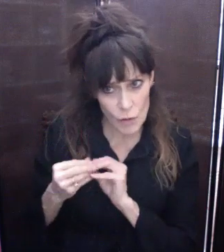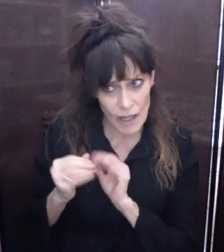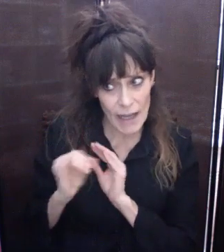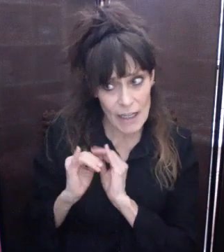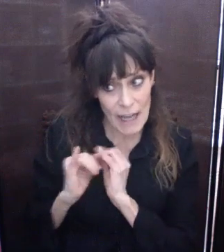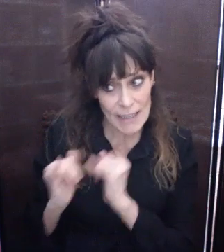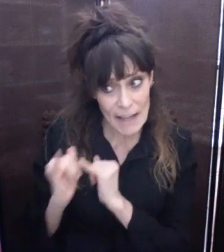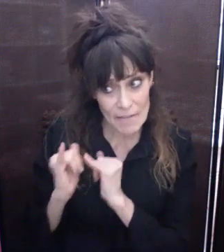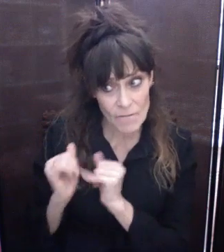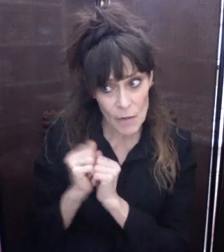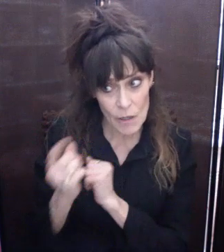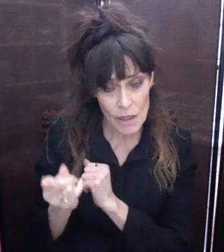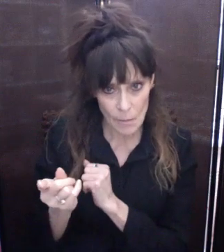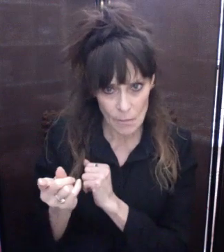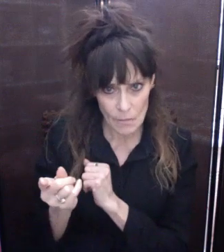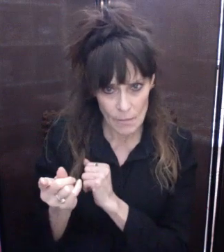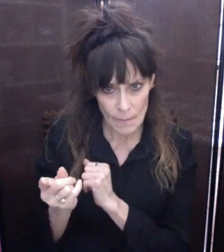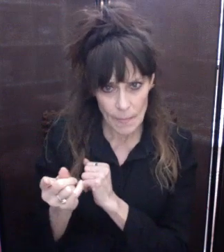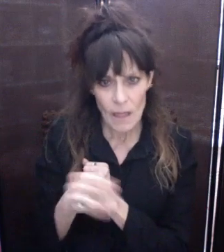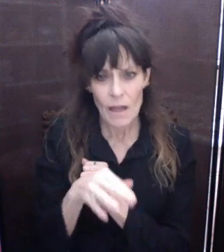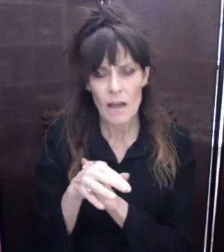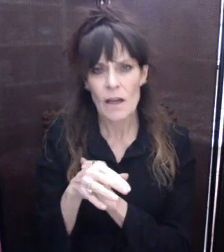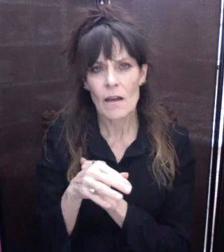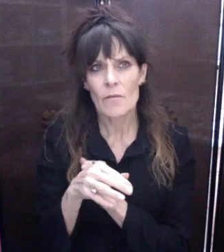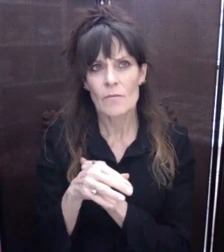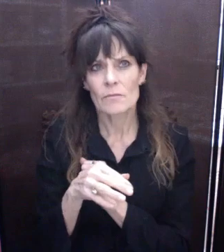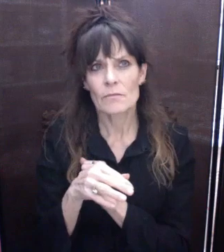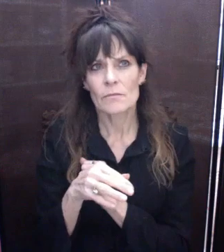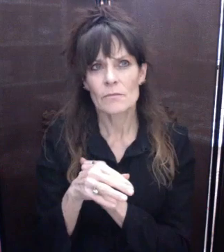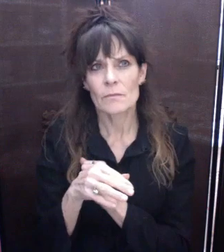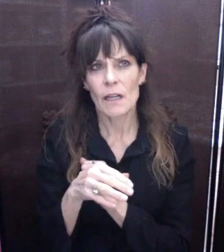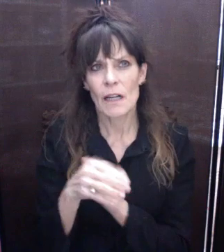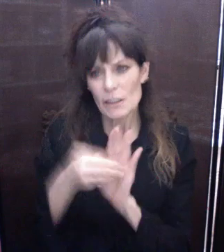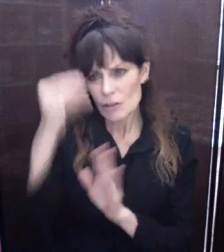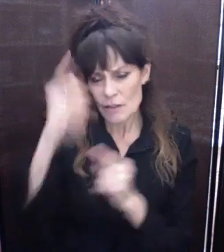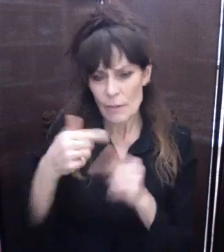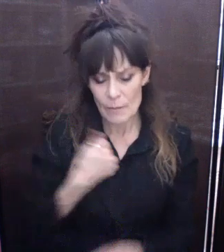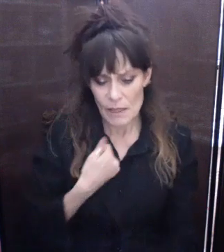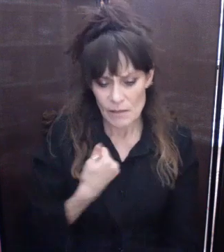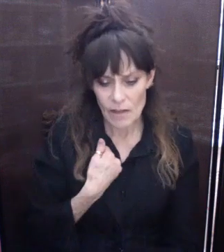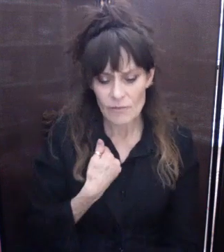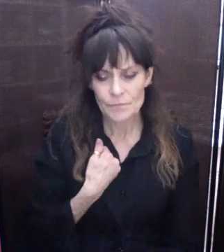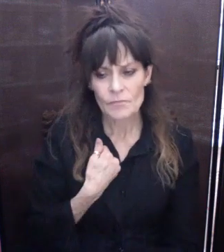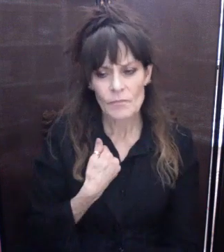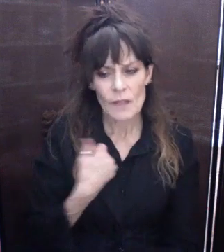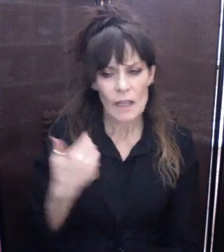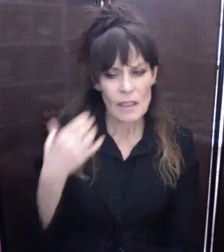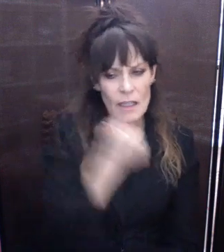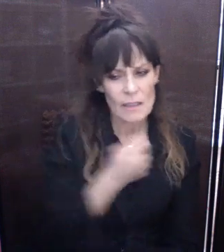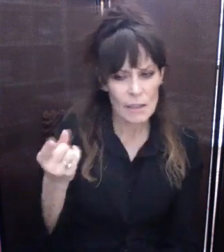him. Found a bit about what I was all about, and I assume he was coming to some conclusion as to whether I